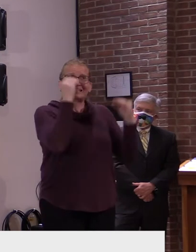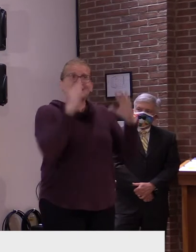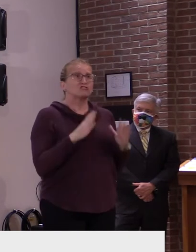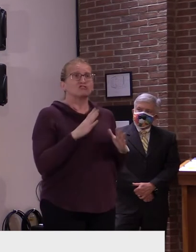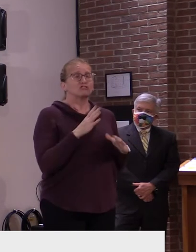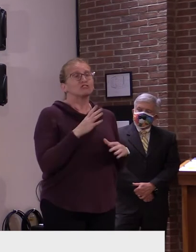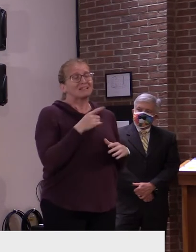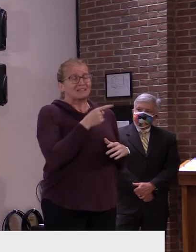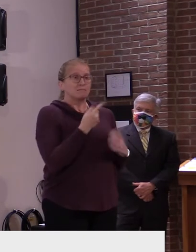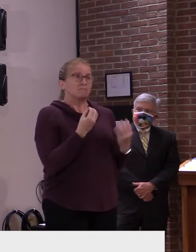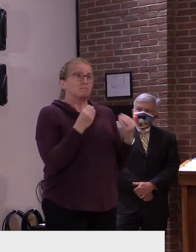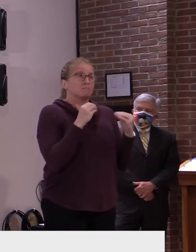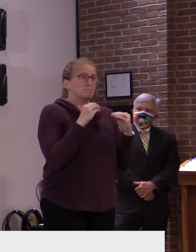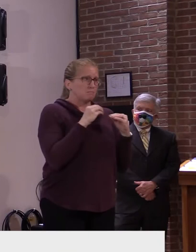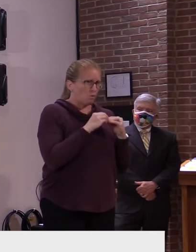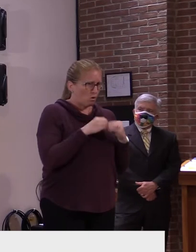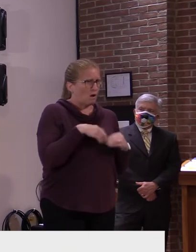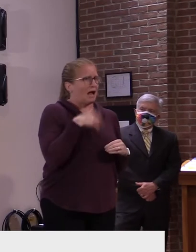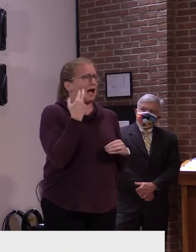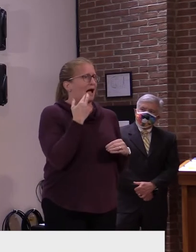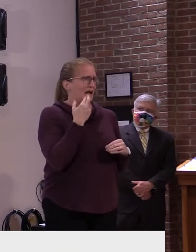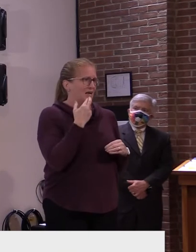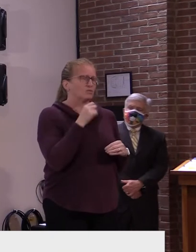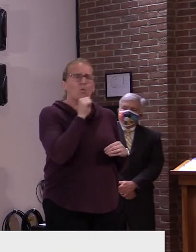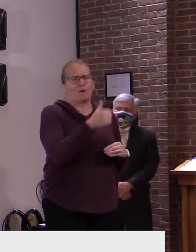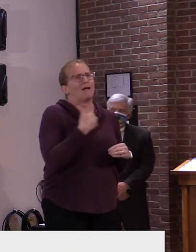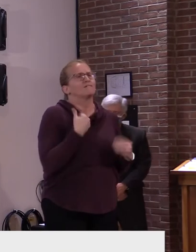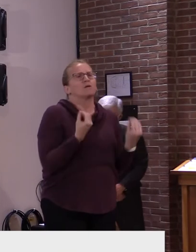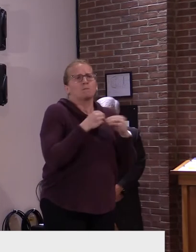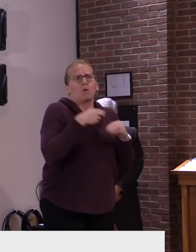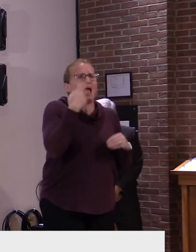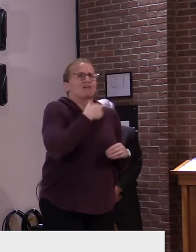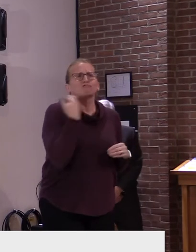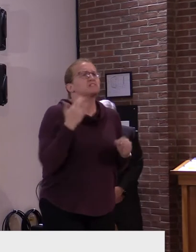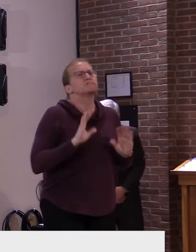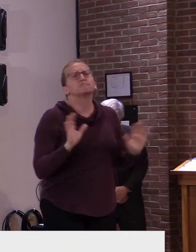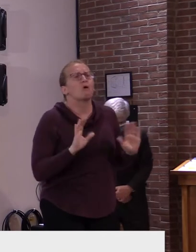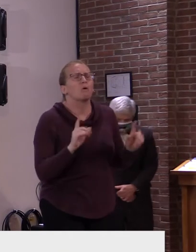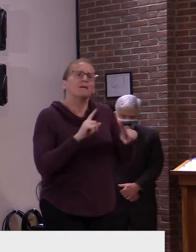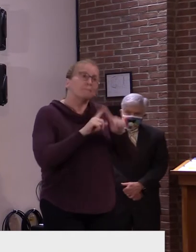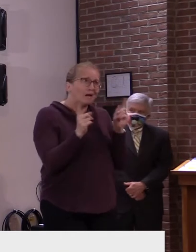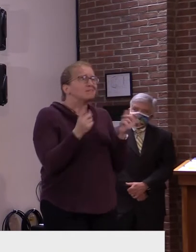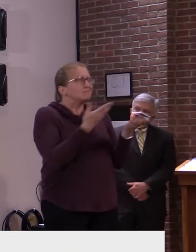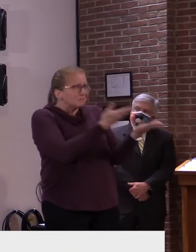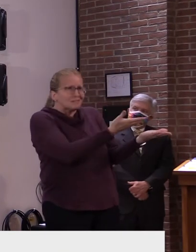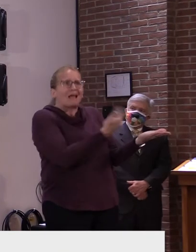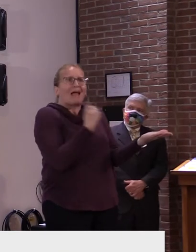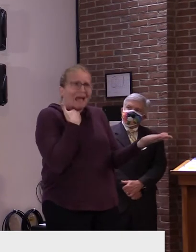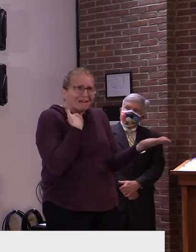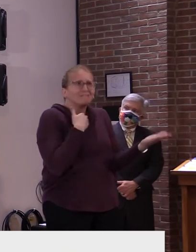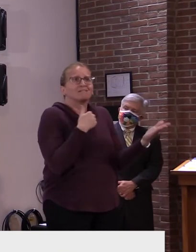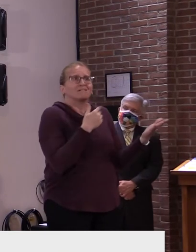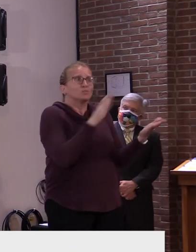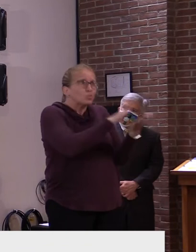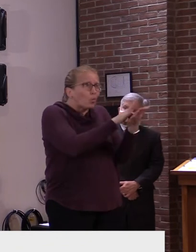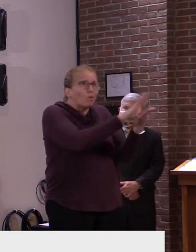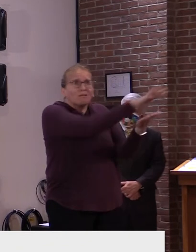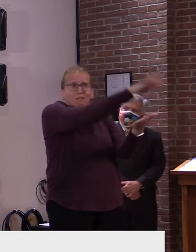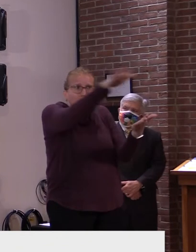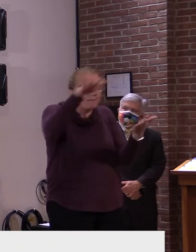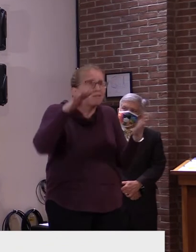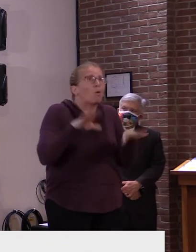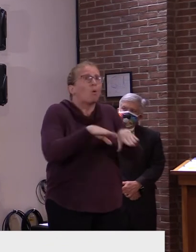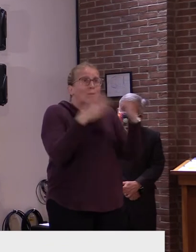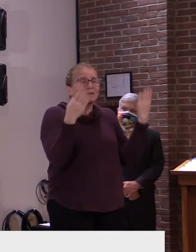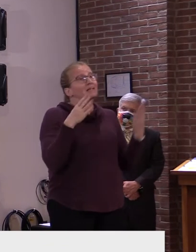been selected for testing they represent a large group of individuals in an organized setting again